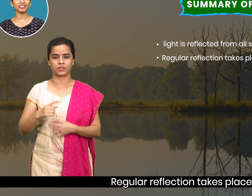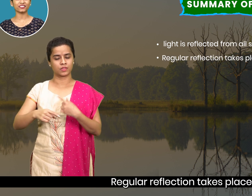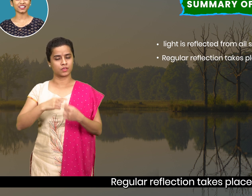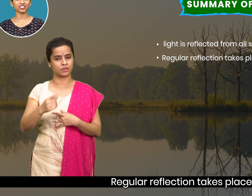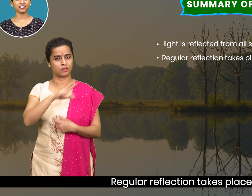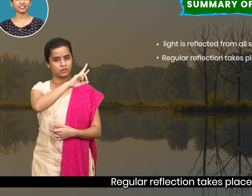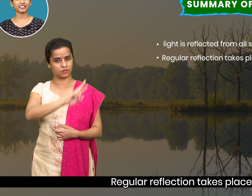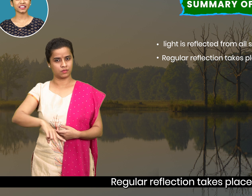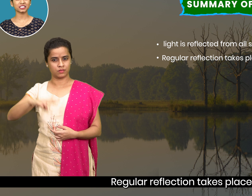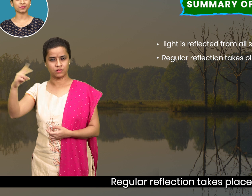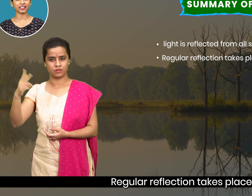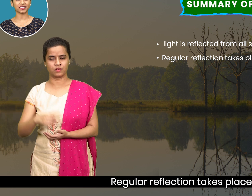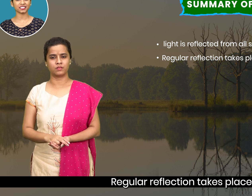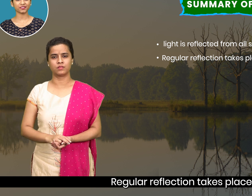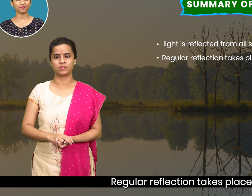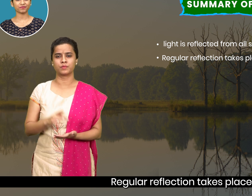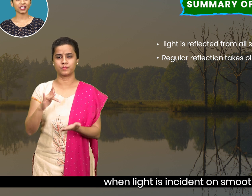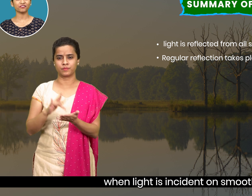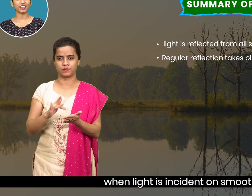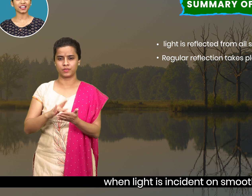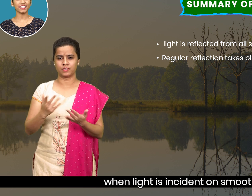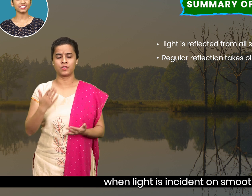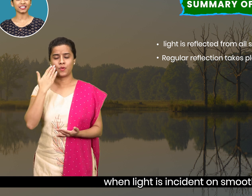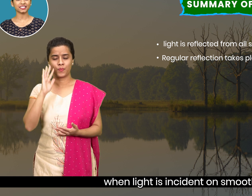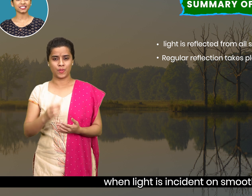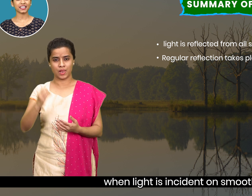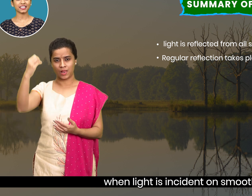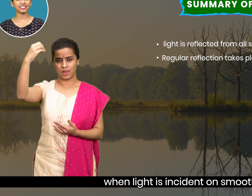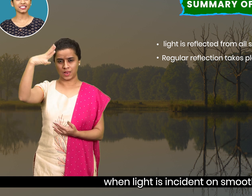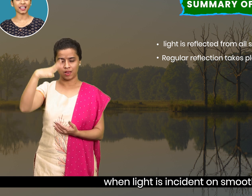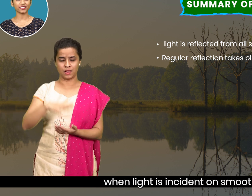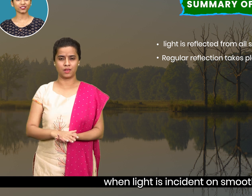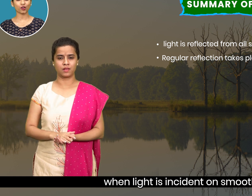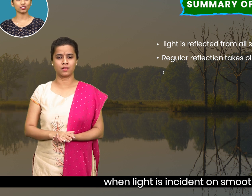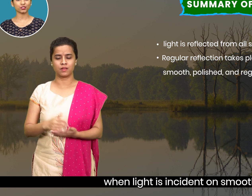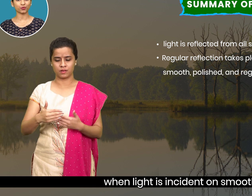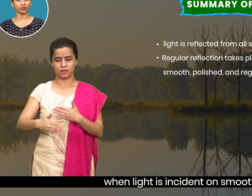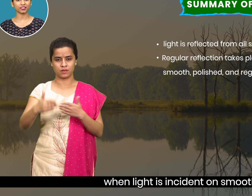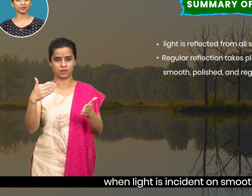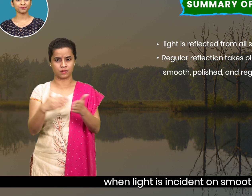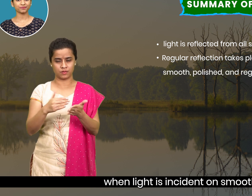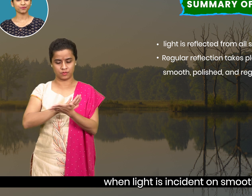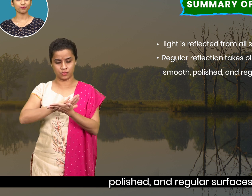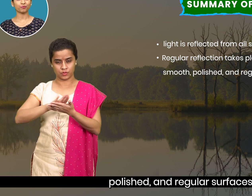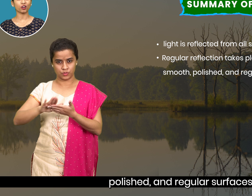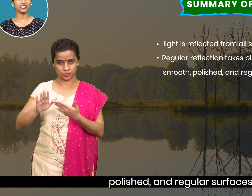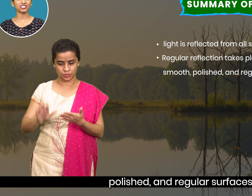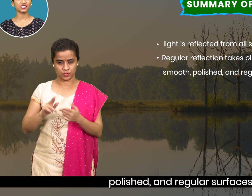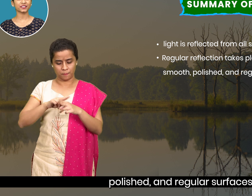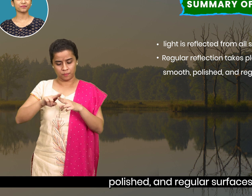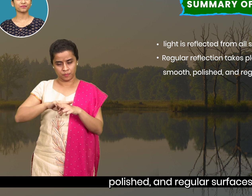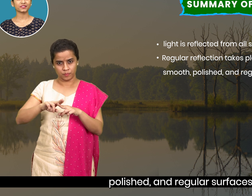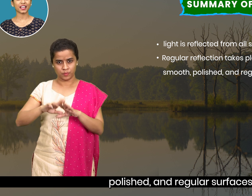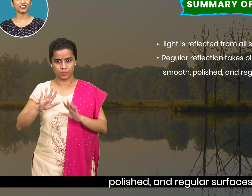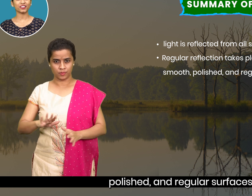Regular reflection takes place when light is incident on smooth,